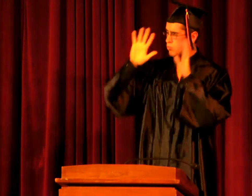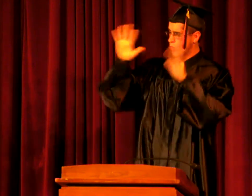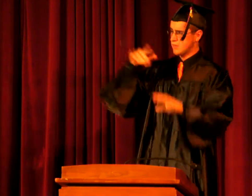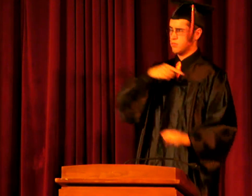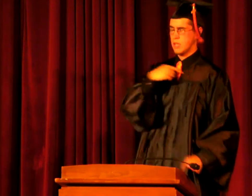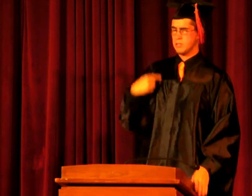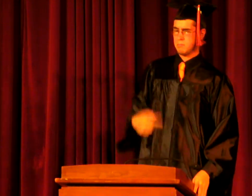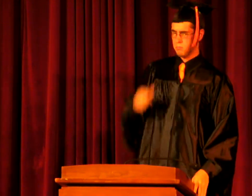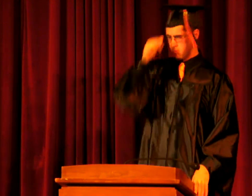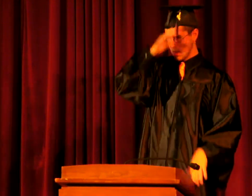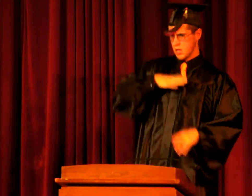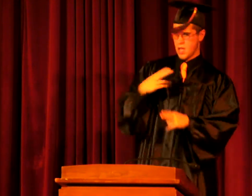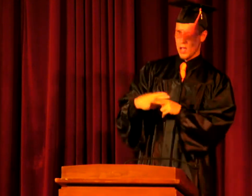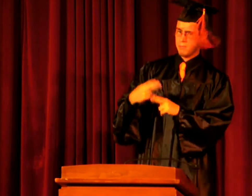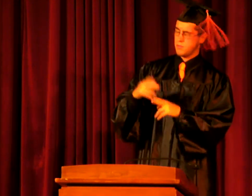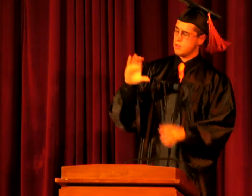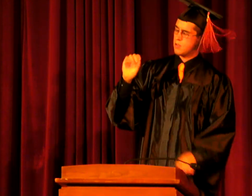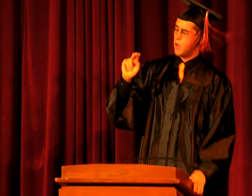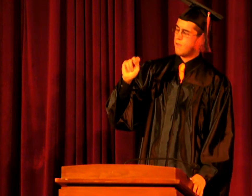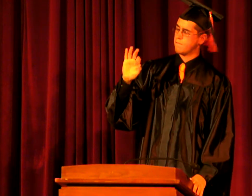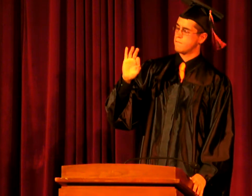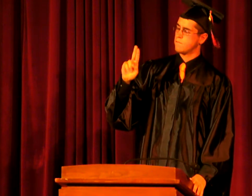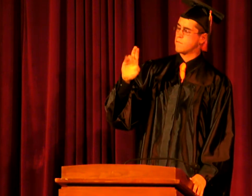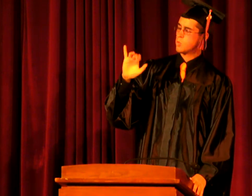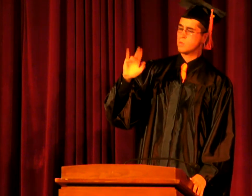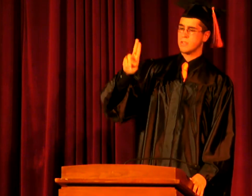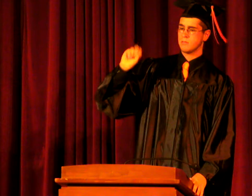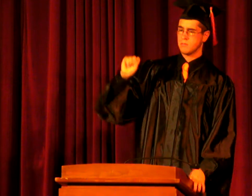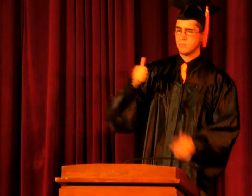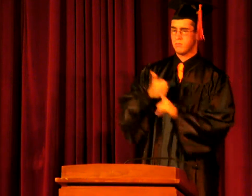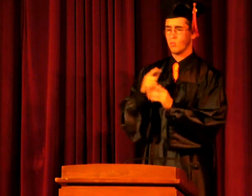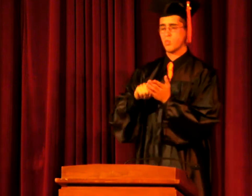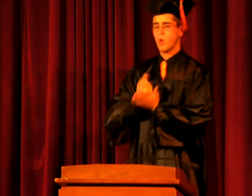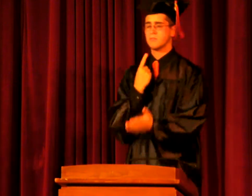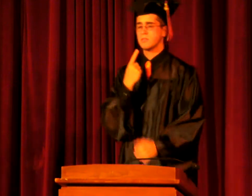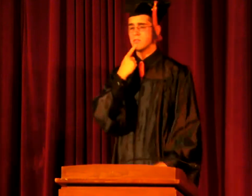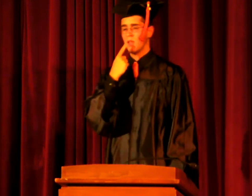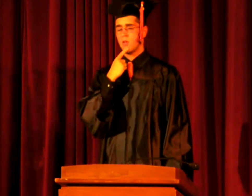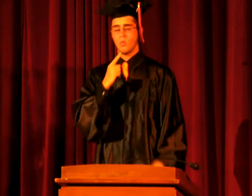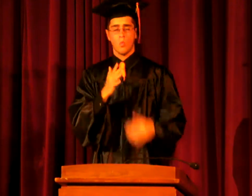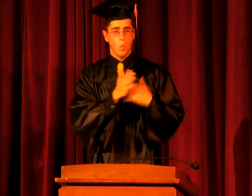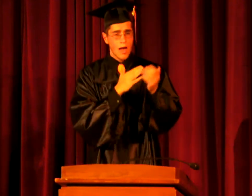I'm reminded of a quote from a very respected philosopher, Confucius,